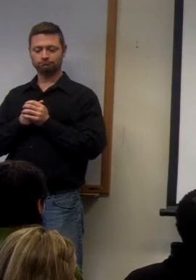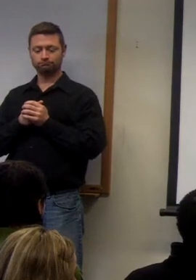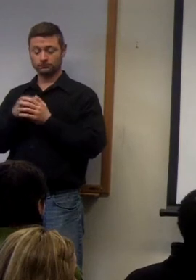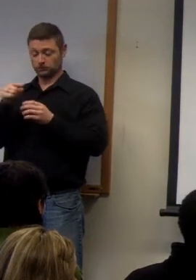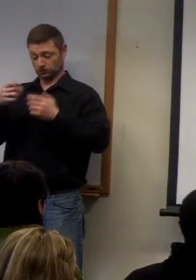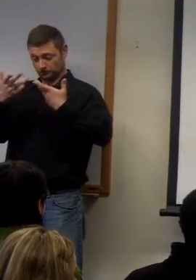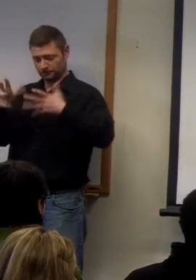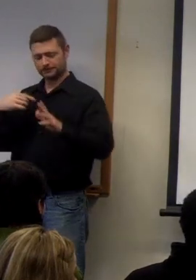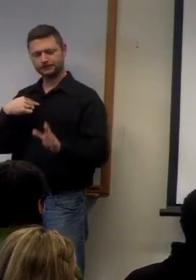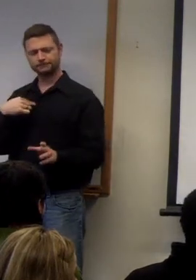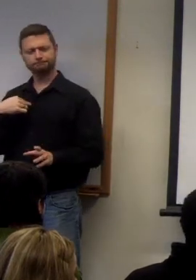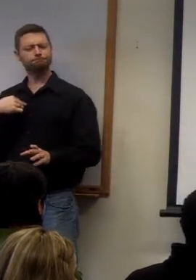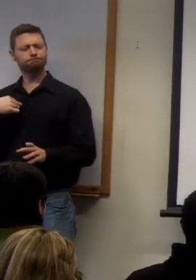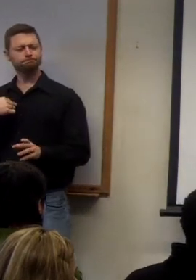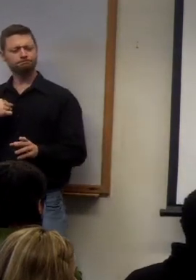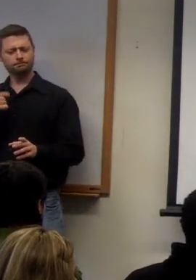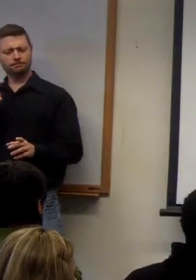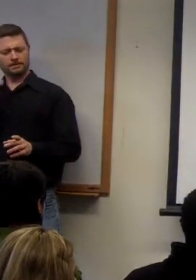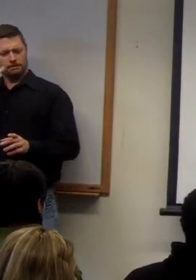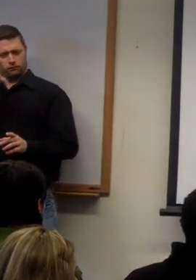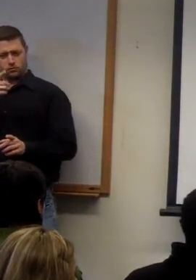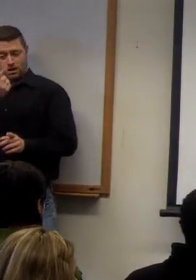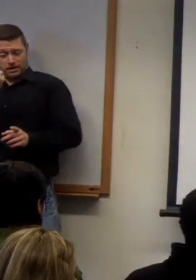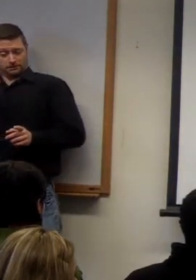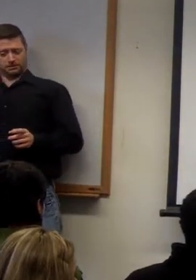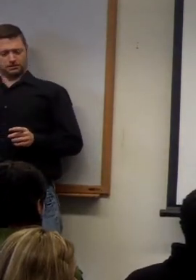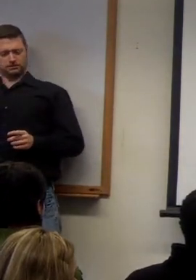I asked her. I said, "What do you think I would say?"